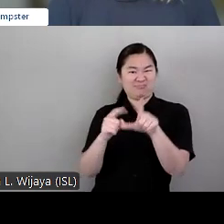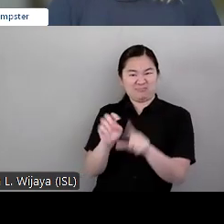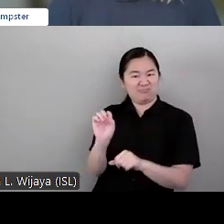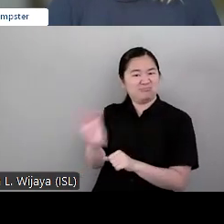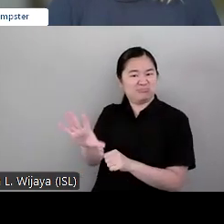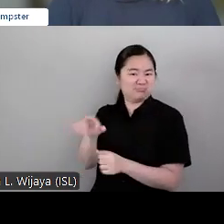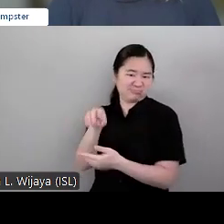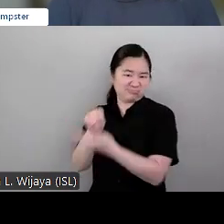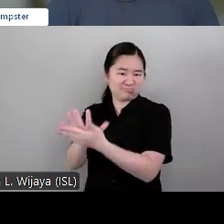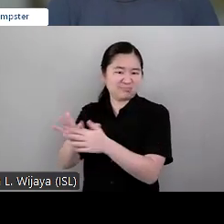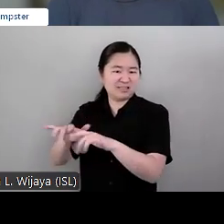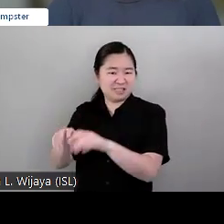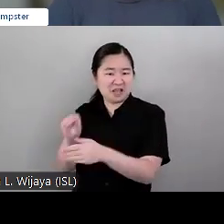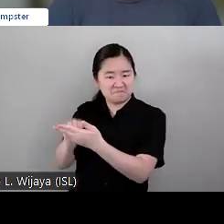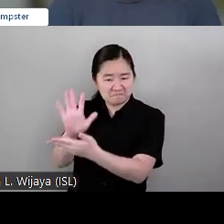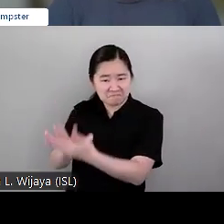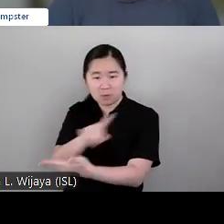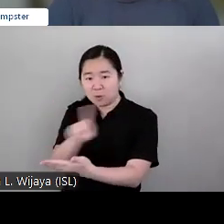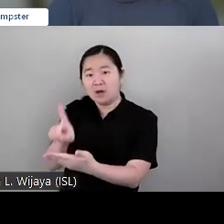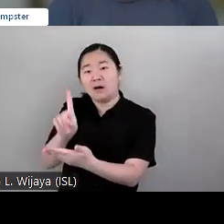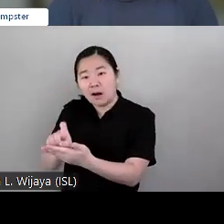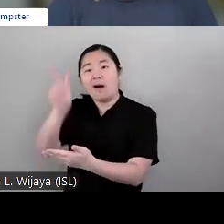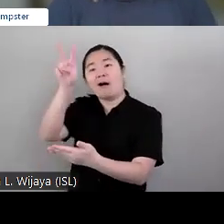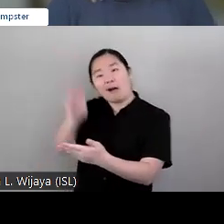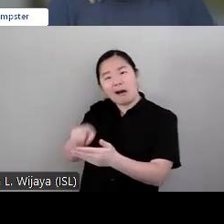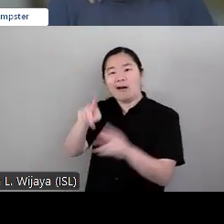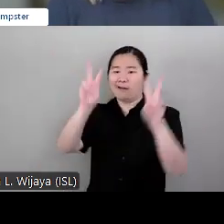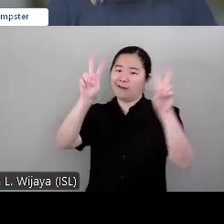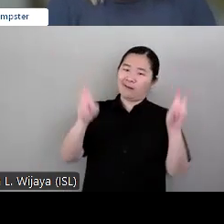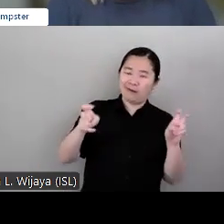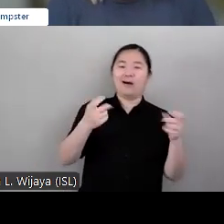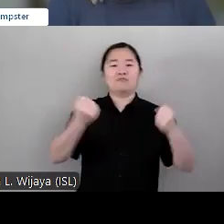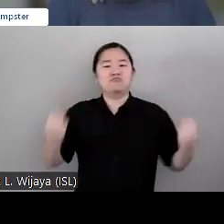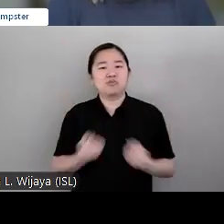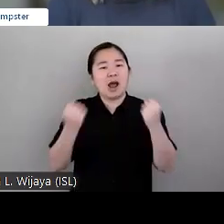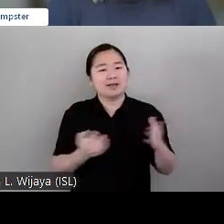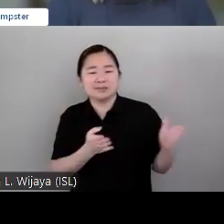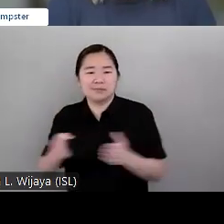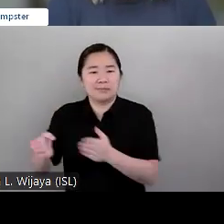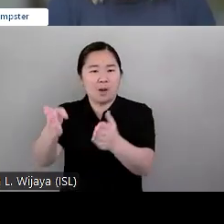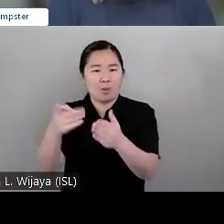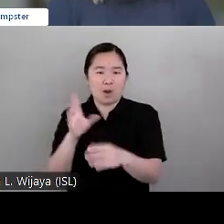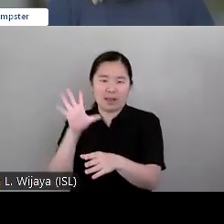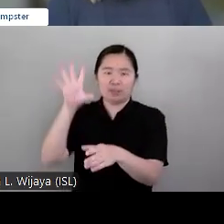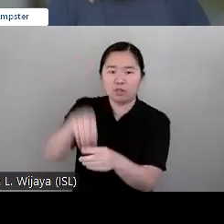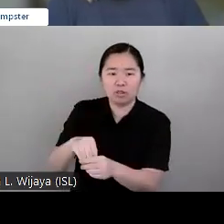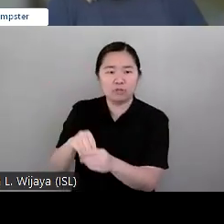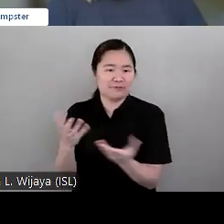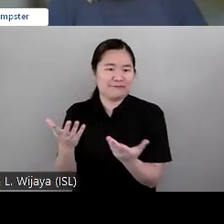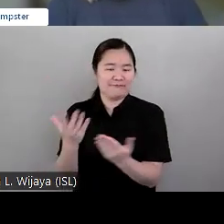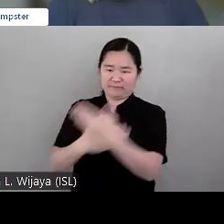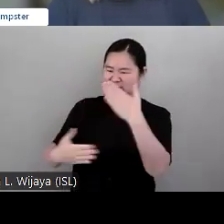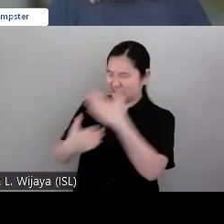about practical implementation, not just policy. And our approach in developing this has been evidence-based learning developed with